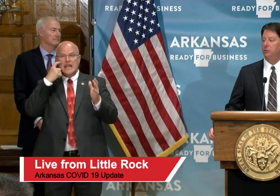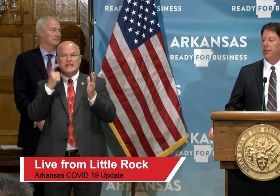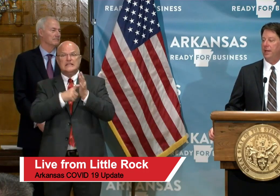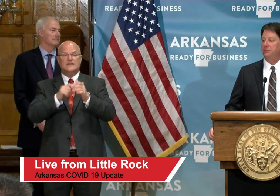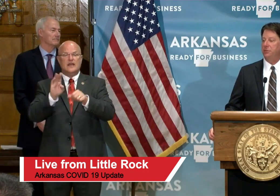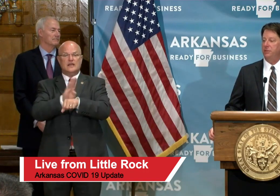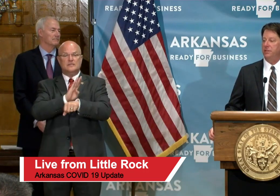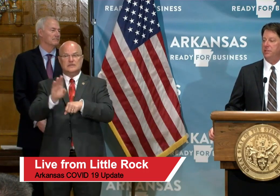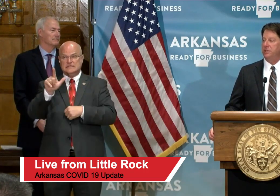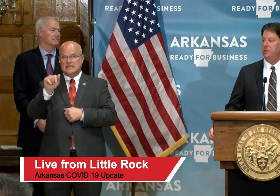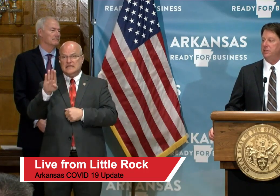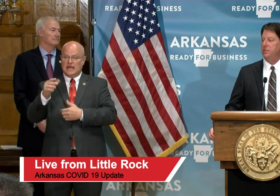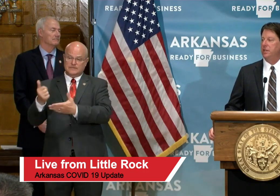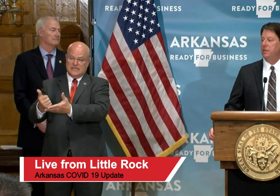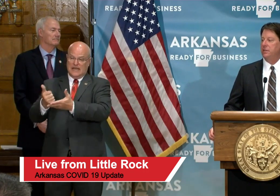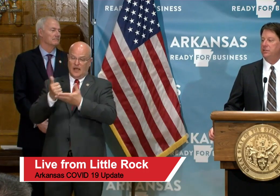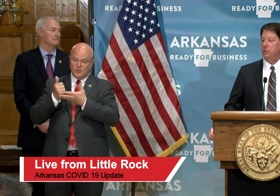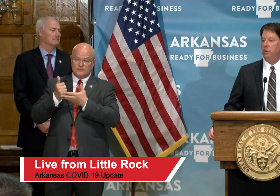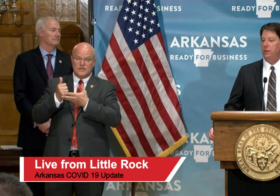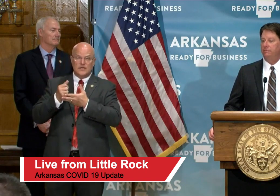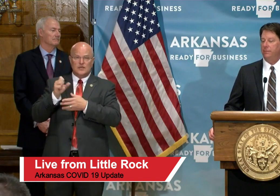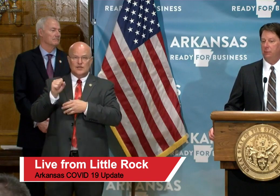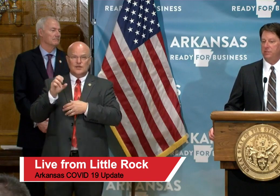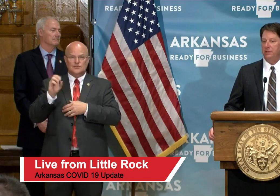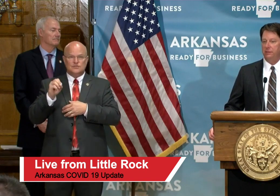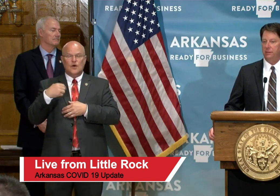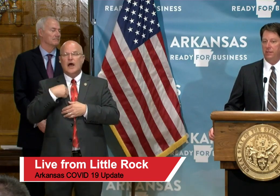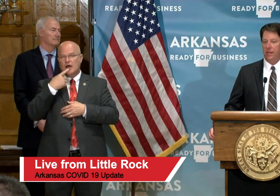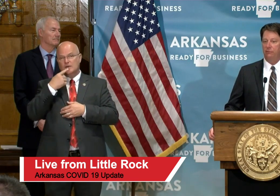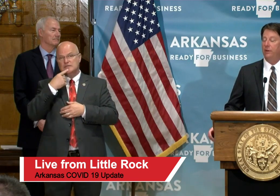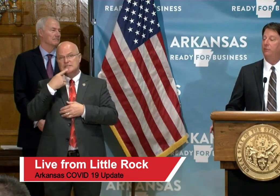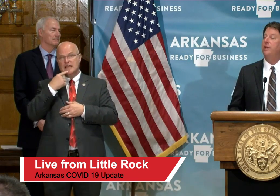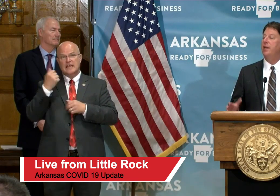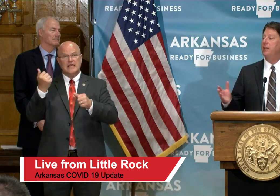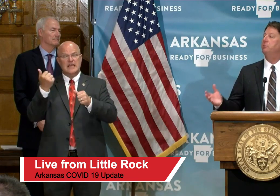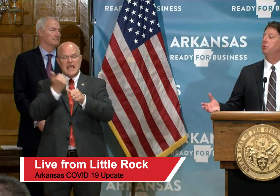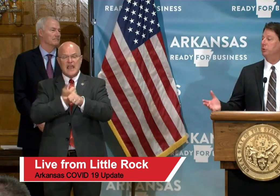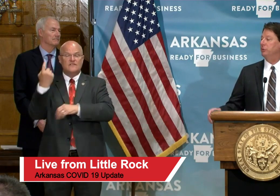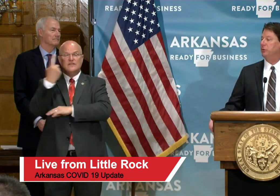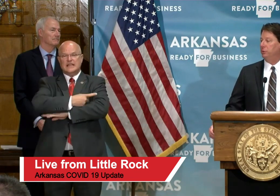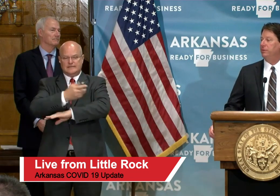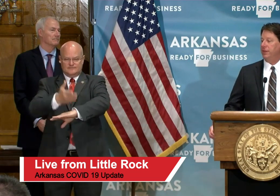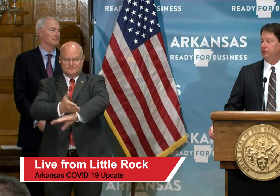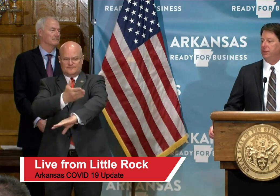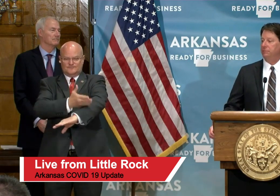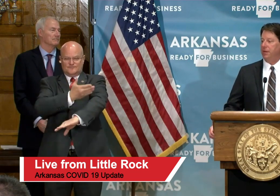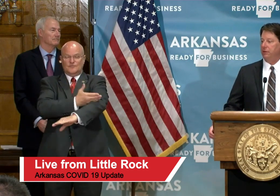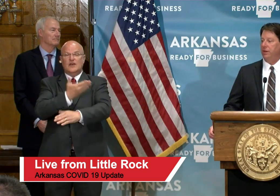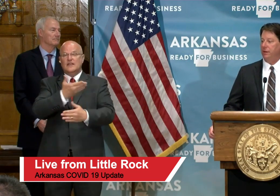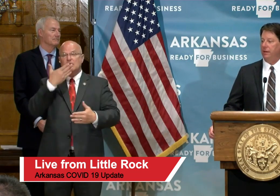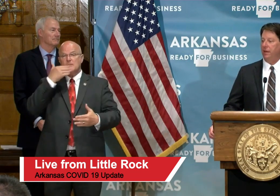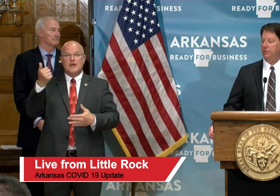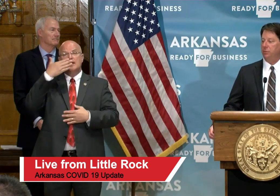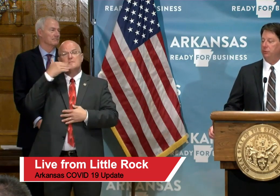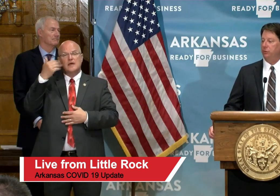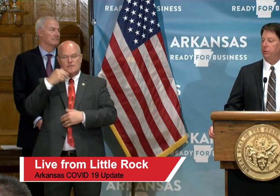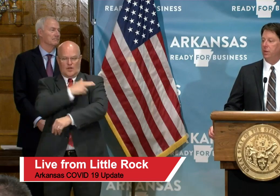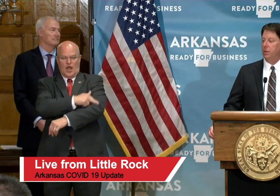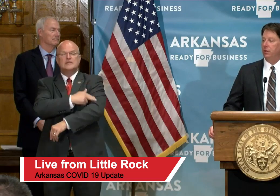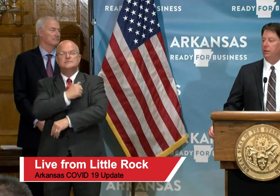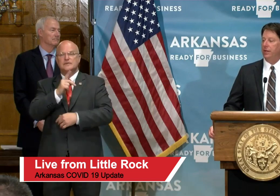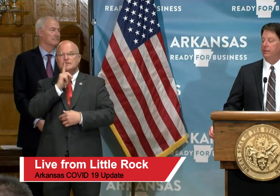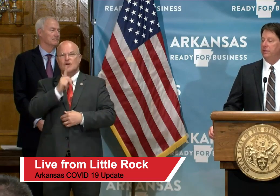identifying commercial labs who could assist us. So I would say every day it improves. So things are getting better, and